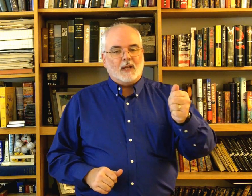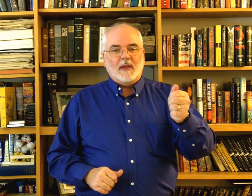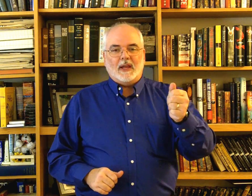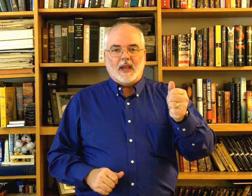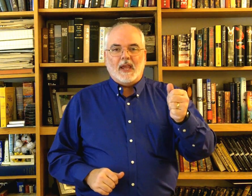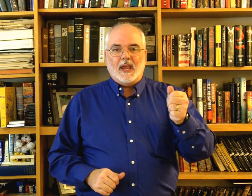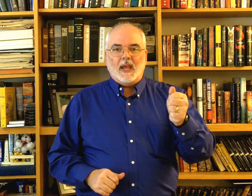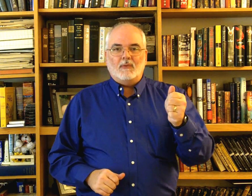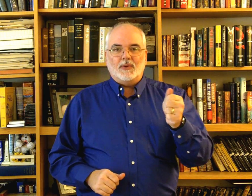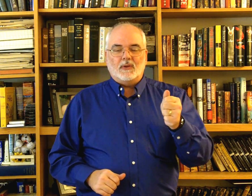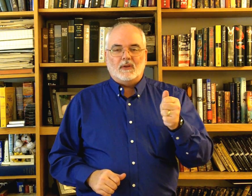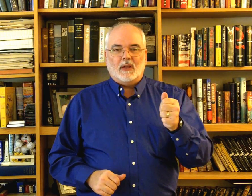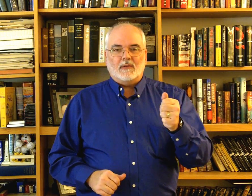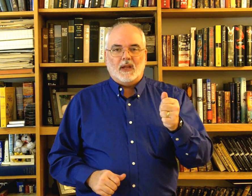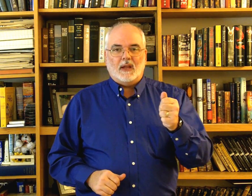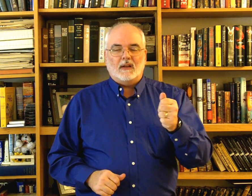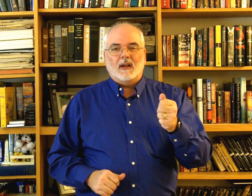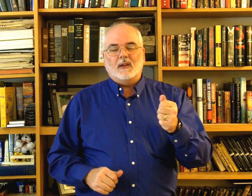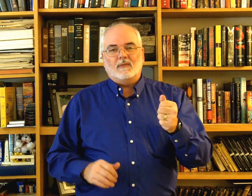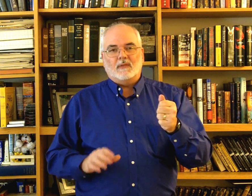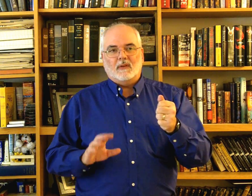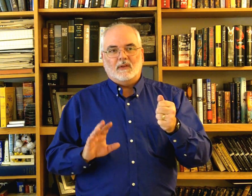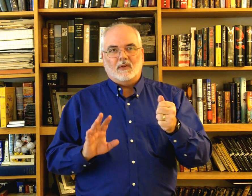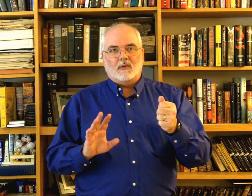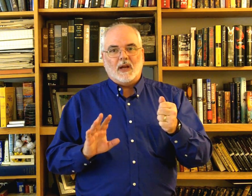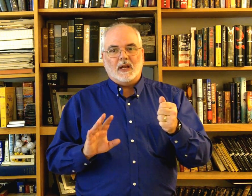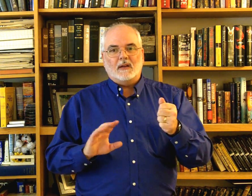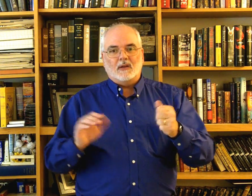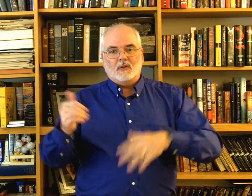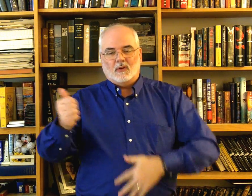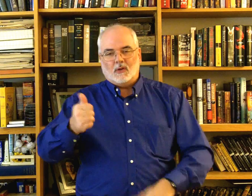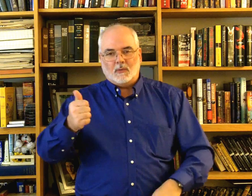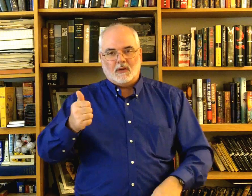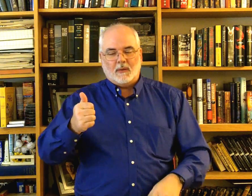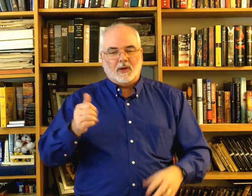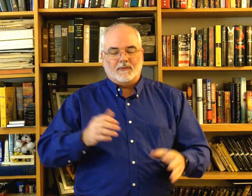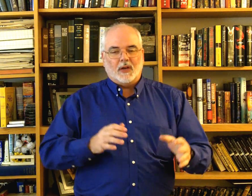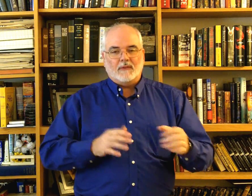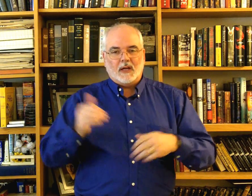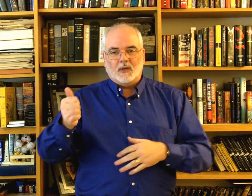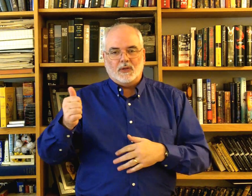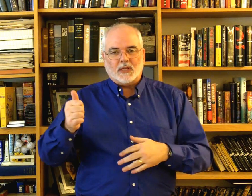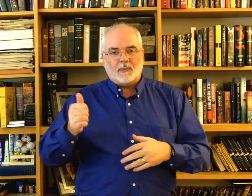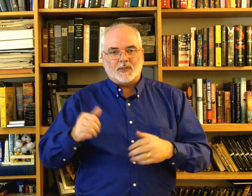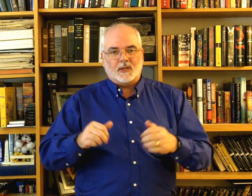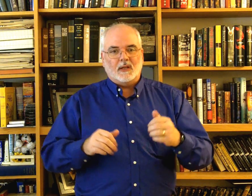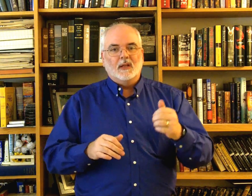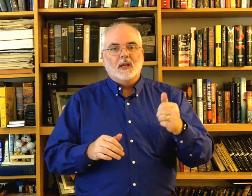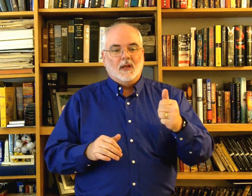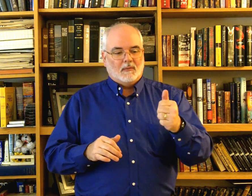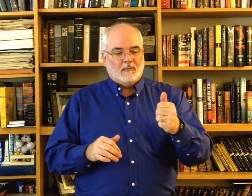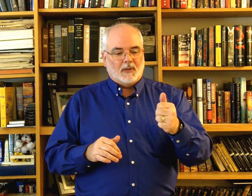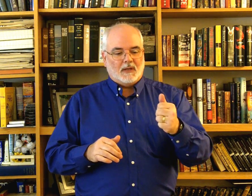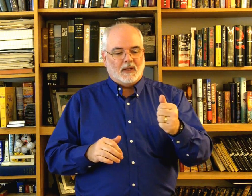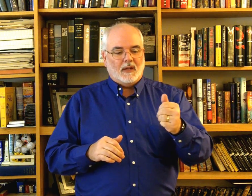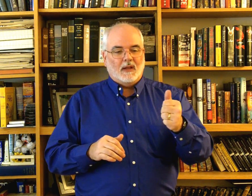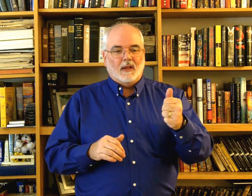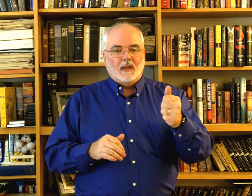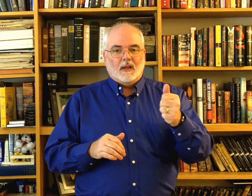make an A hand with your left hand. Now, if you're right-handed, you're left-handed, do this oppositely. But,